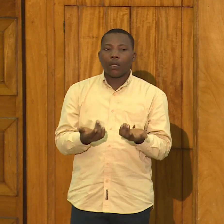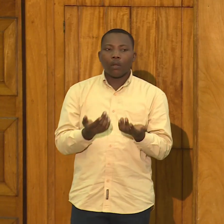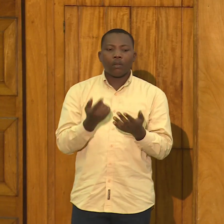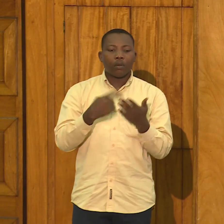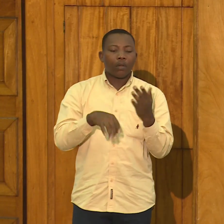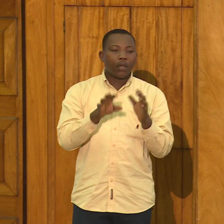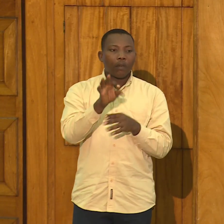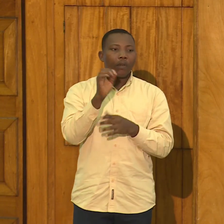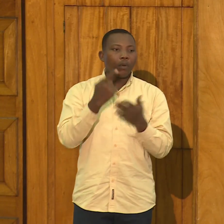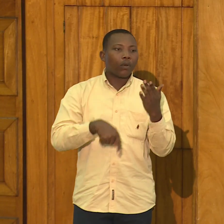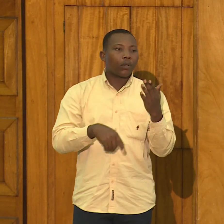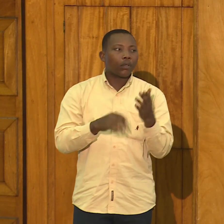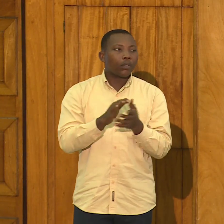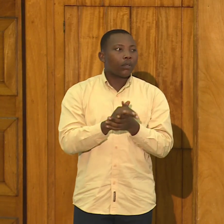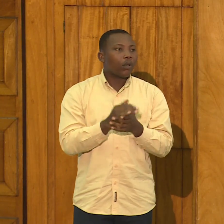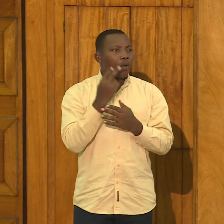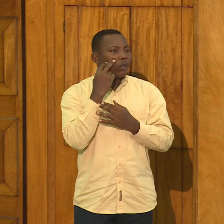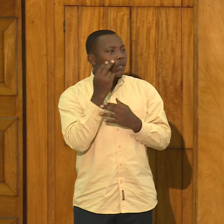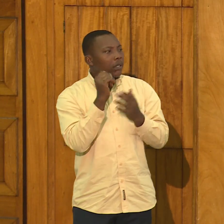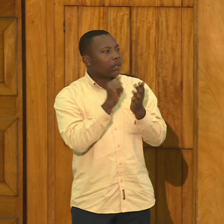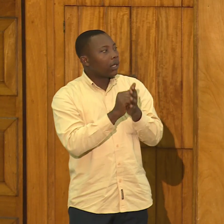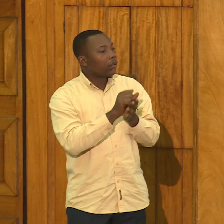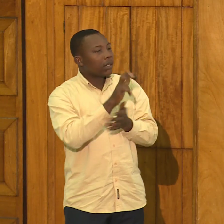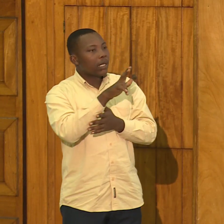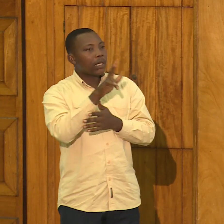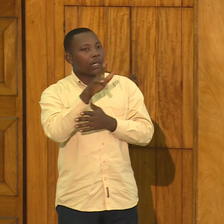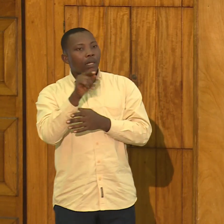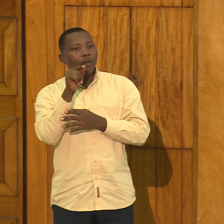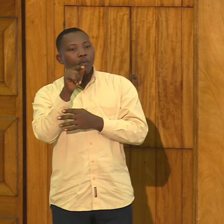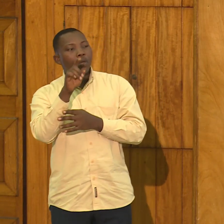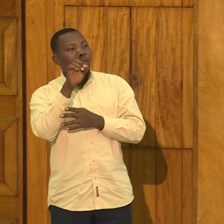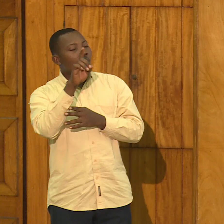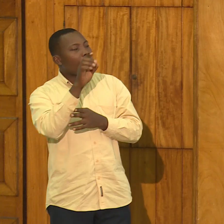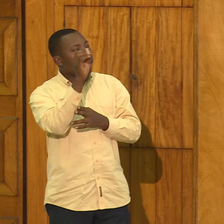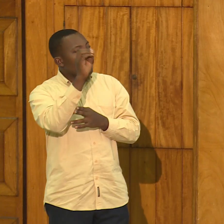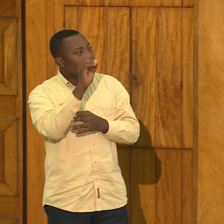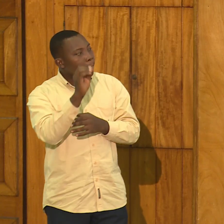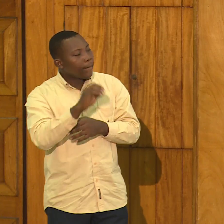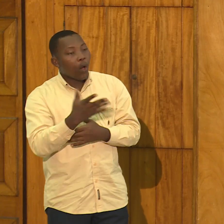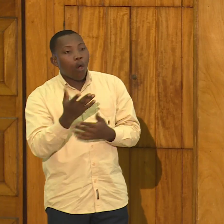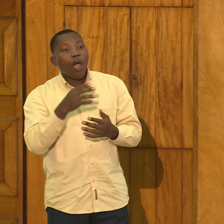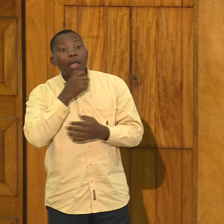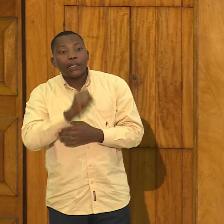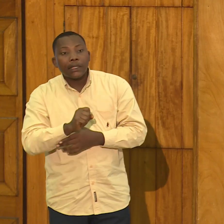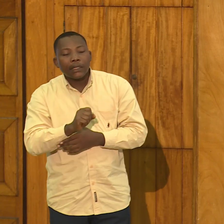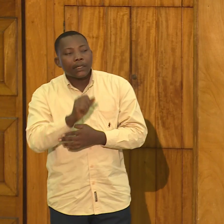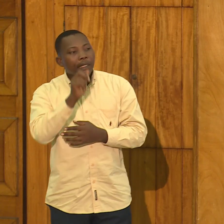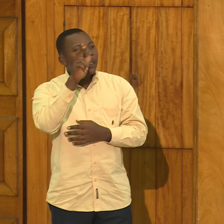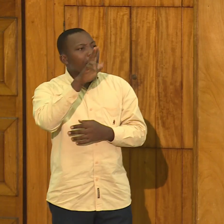find? Found that 23.1% of this population were aged 25 to 34 years.